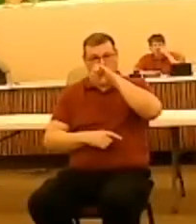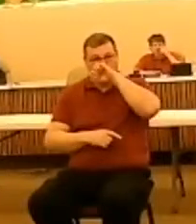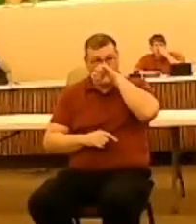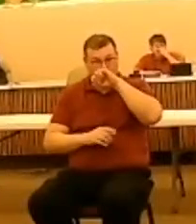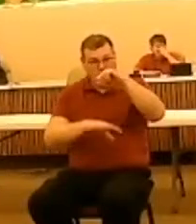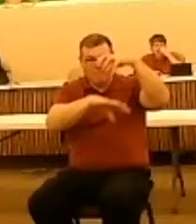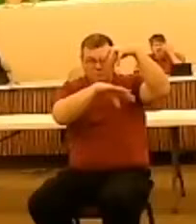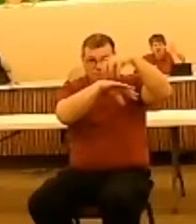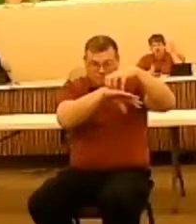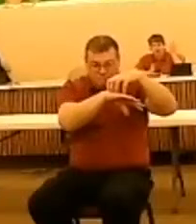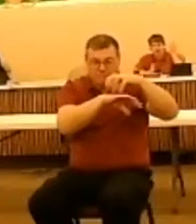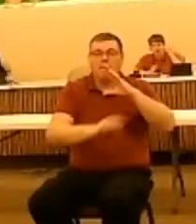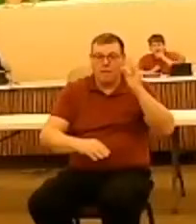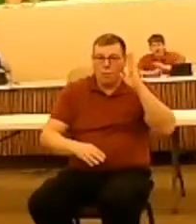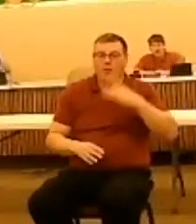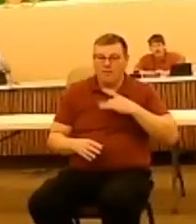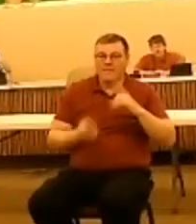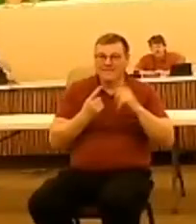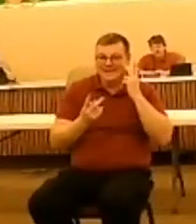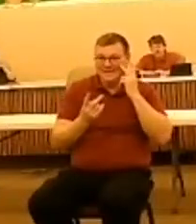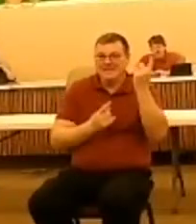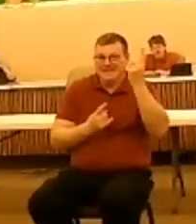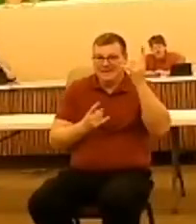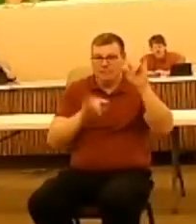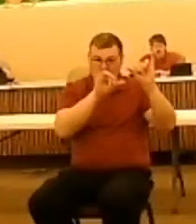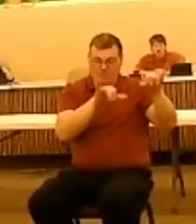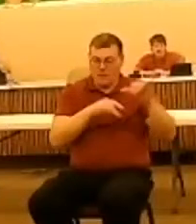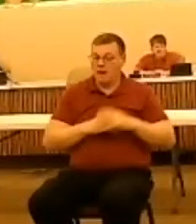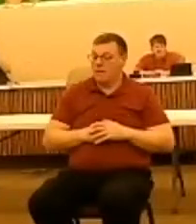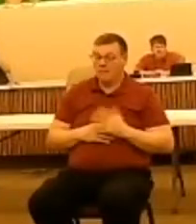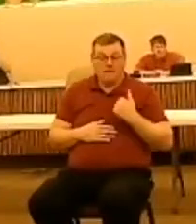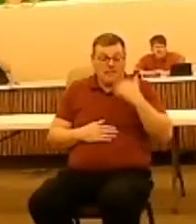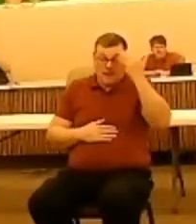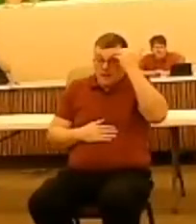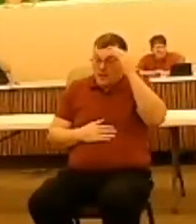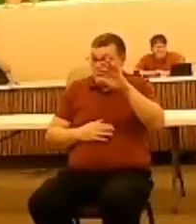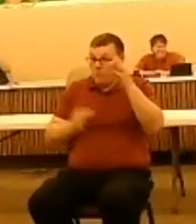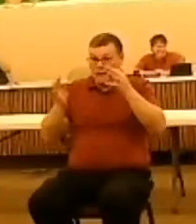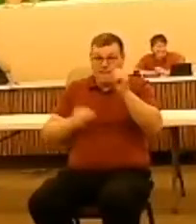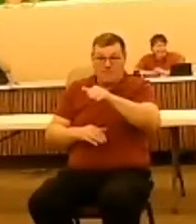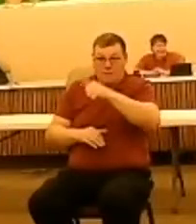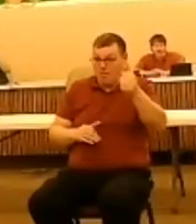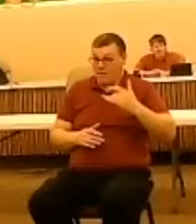I would love to see a look like that. I don't know if others feel the same.